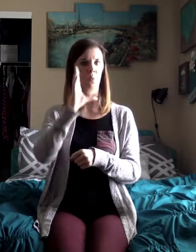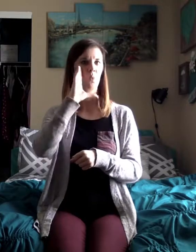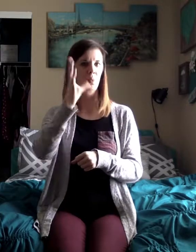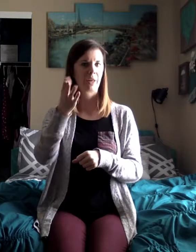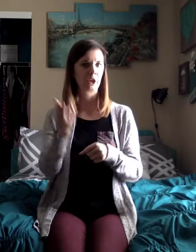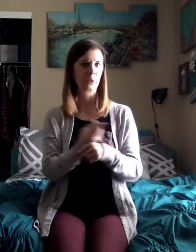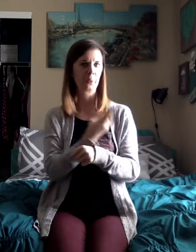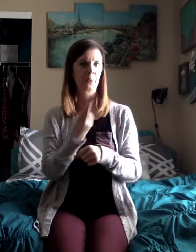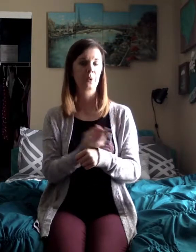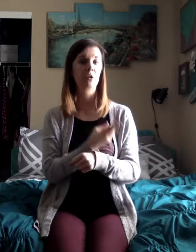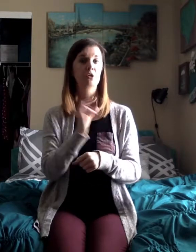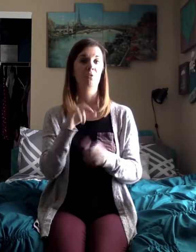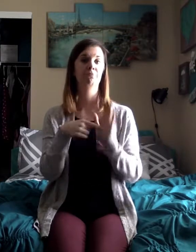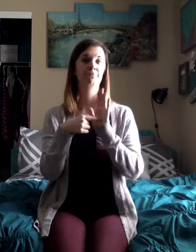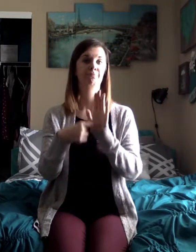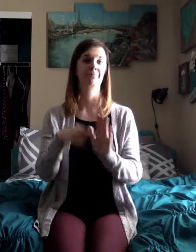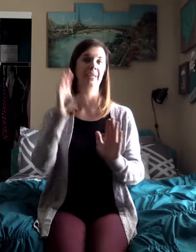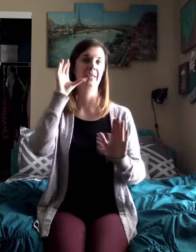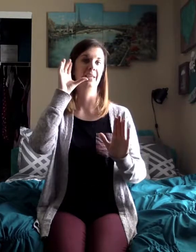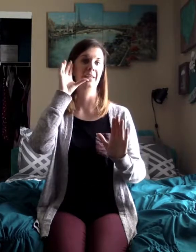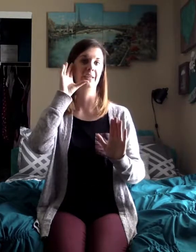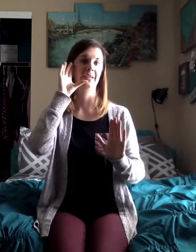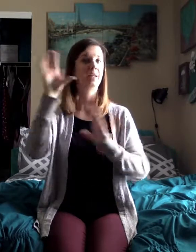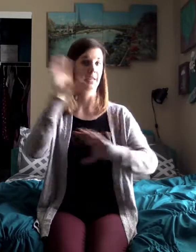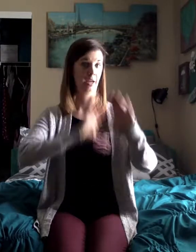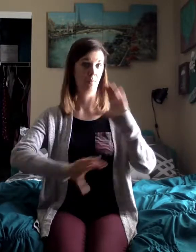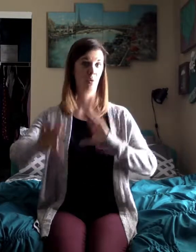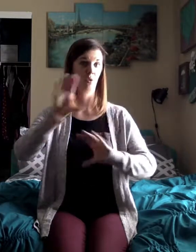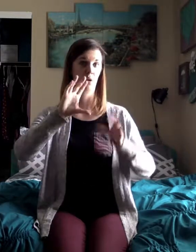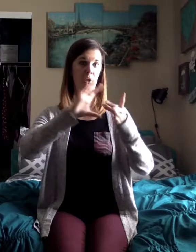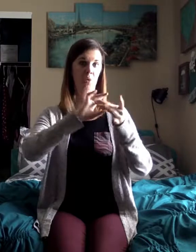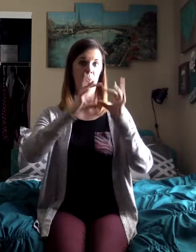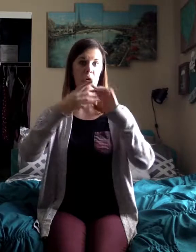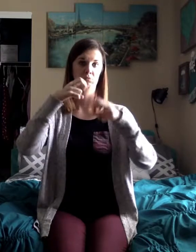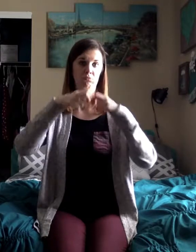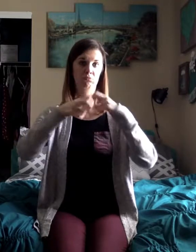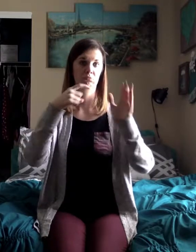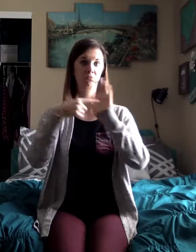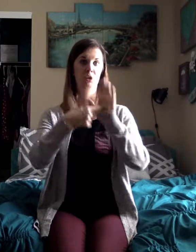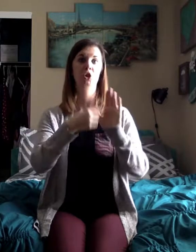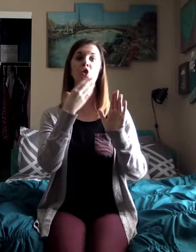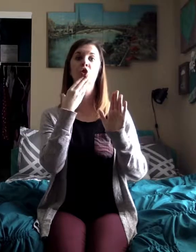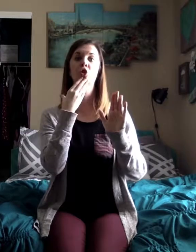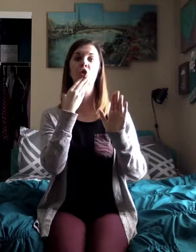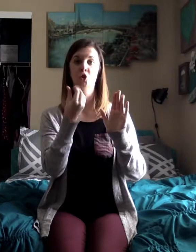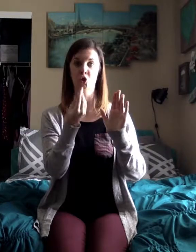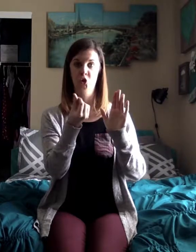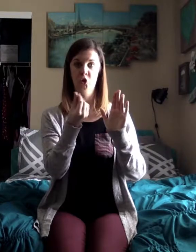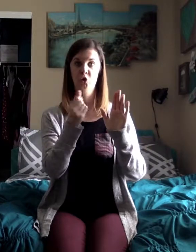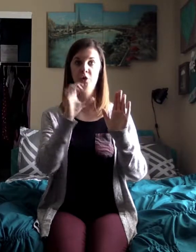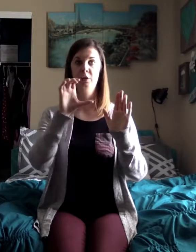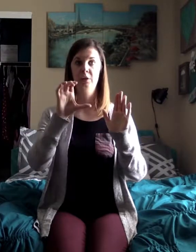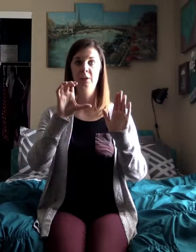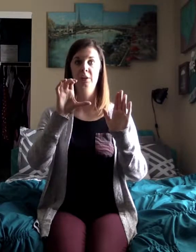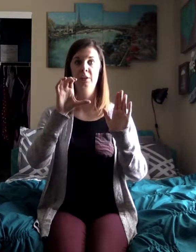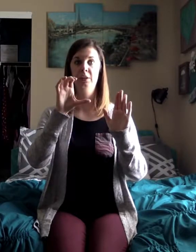So here's the chemical equation for respiration. We've got sugar molecule, so that's C6H12O6, that's